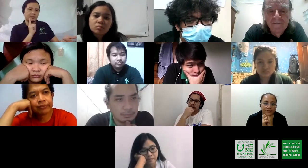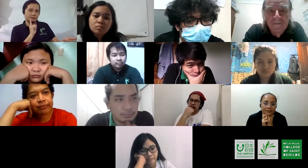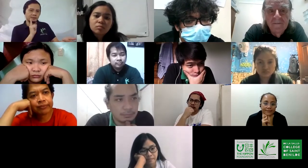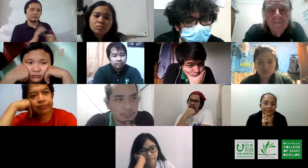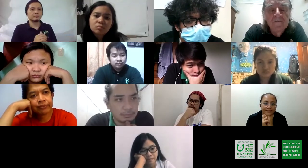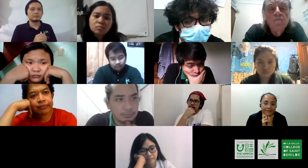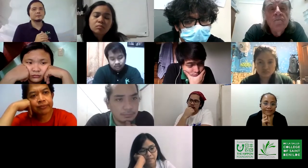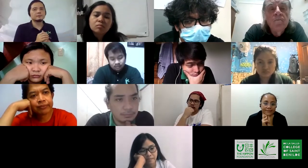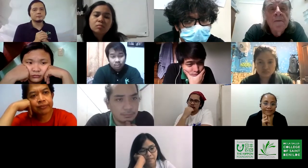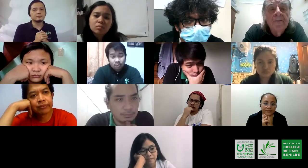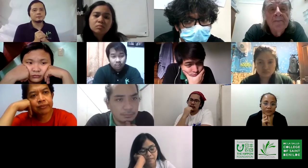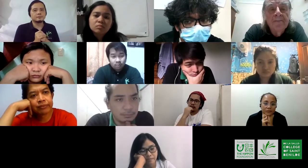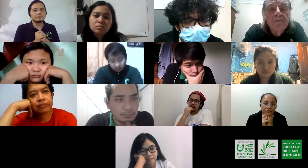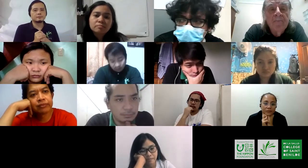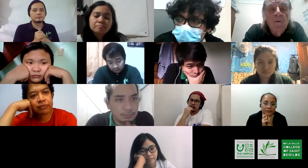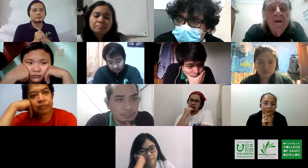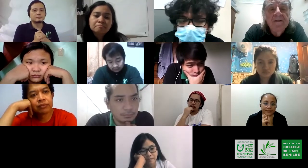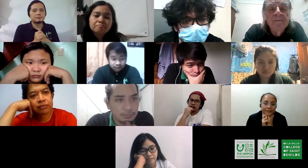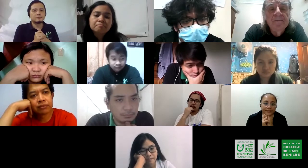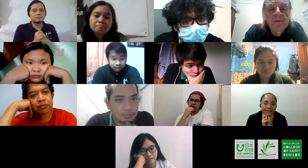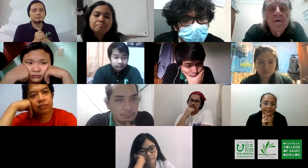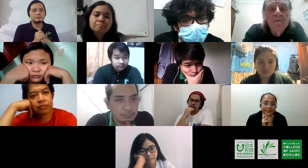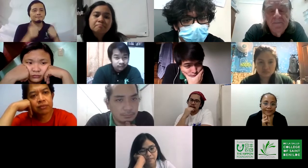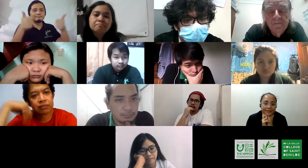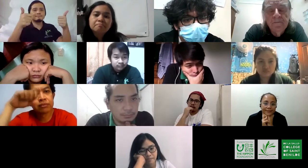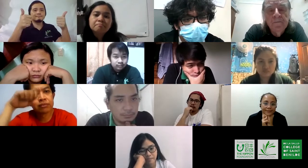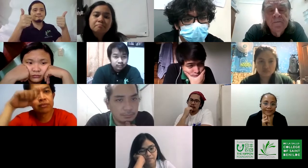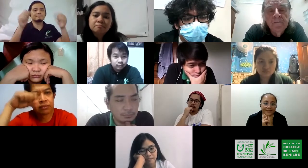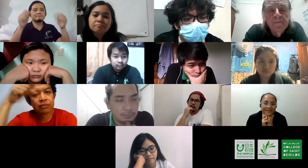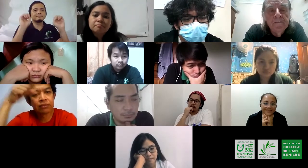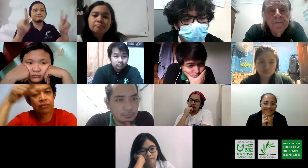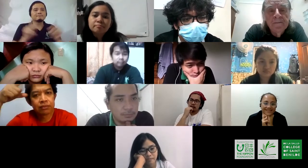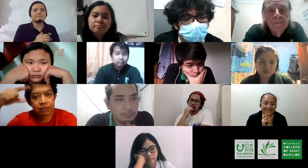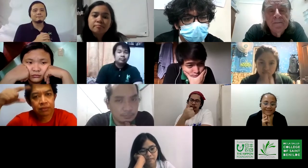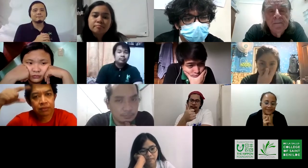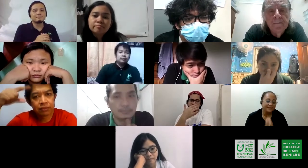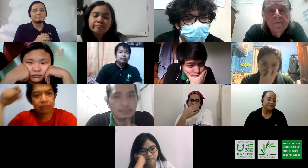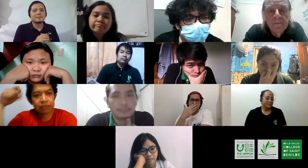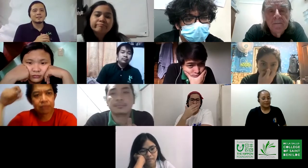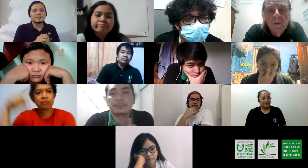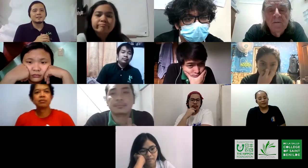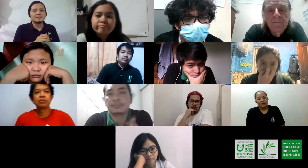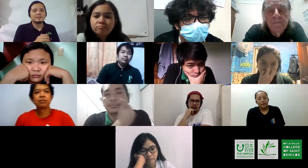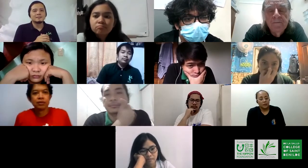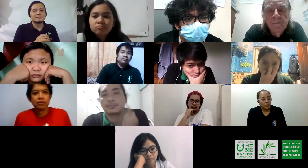Yeah. So we want to train all of you up, and you need to also train other people.